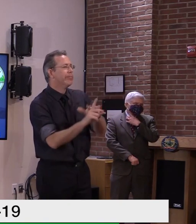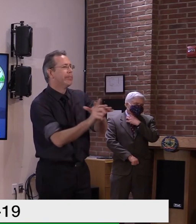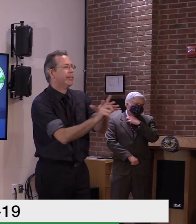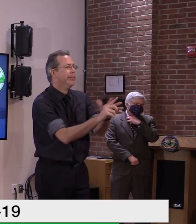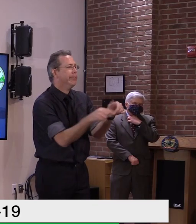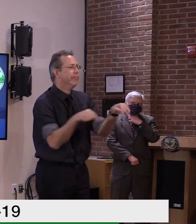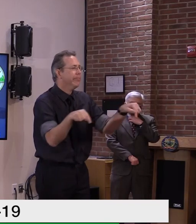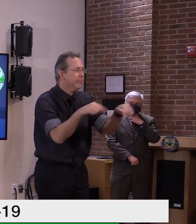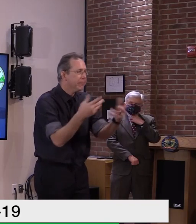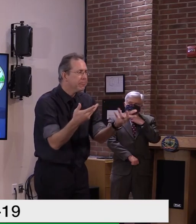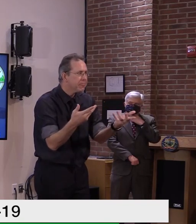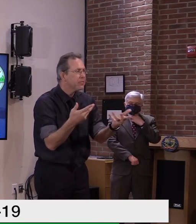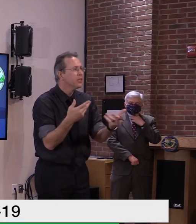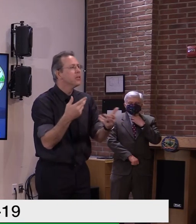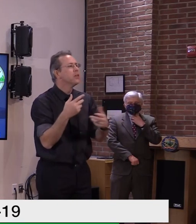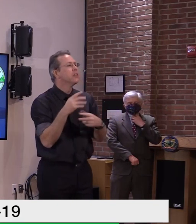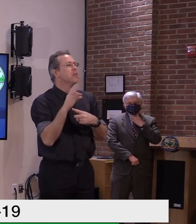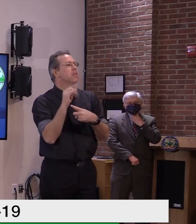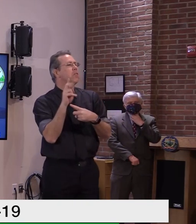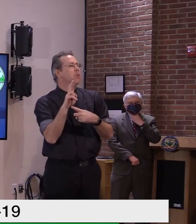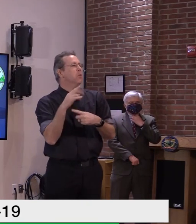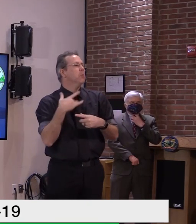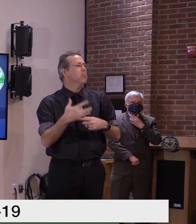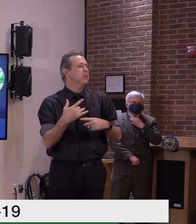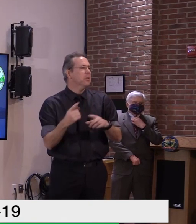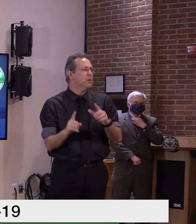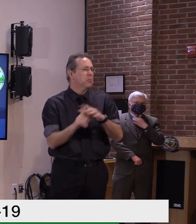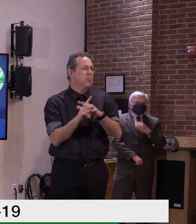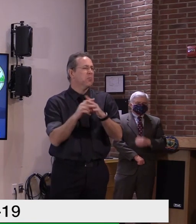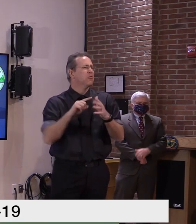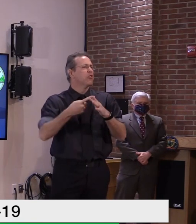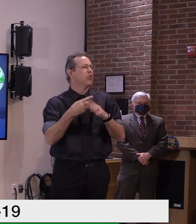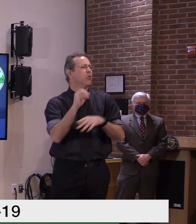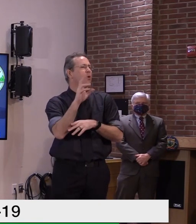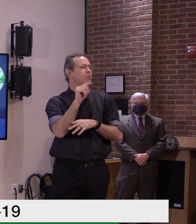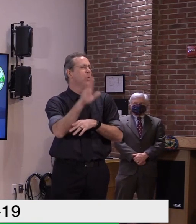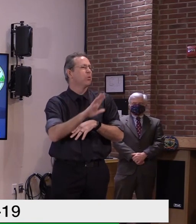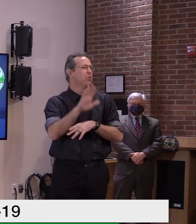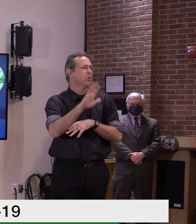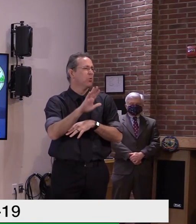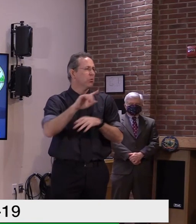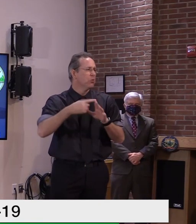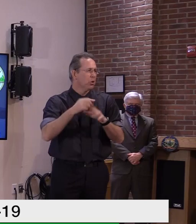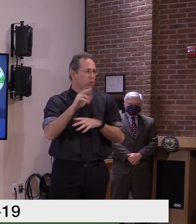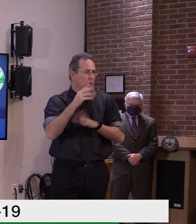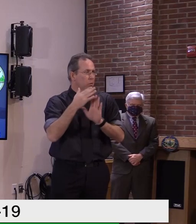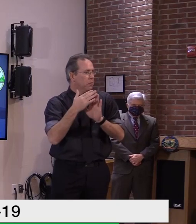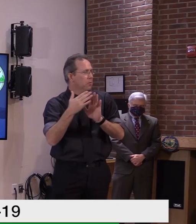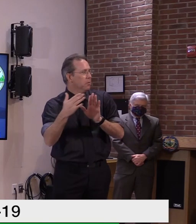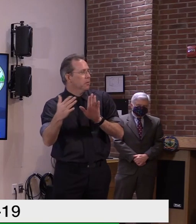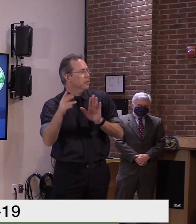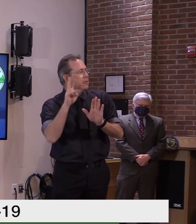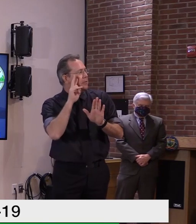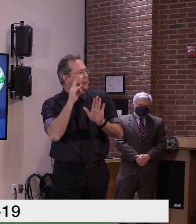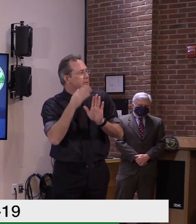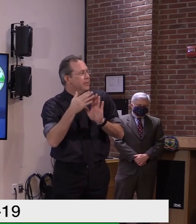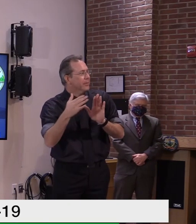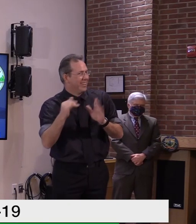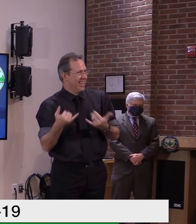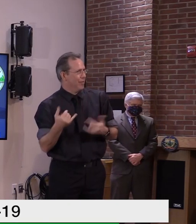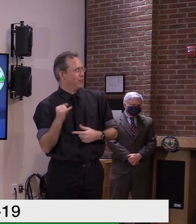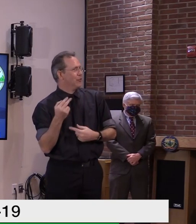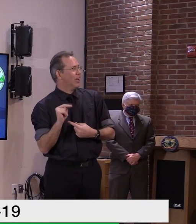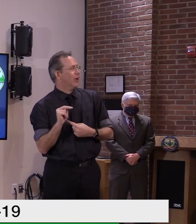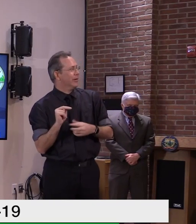November, but it can clearly go all the way through to May. So I don't want to just sort of say check mark, success,